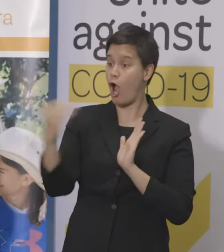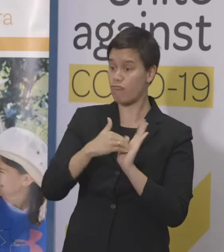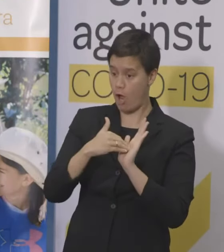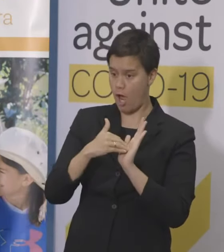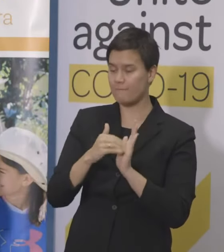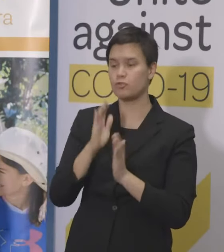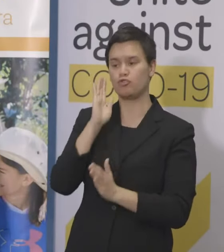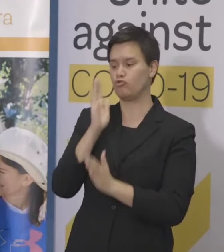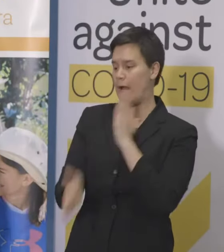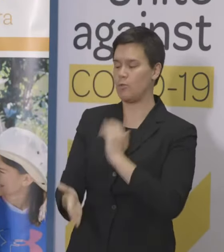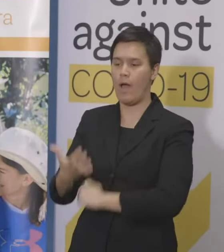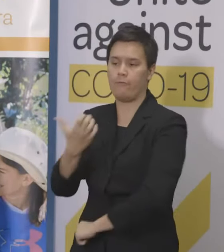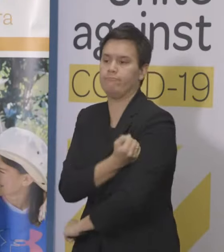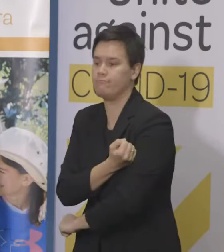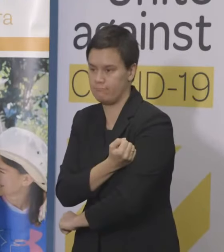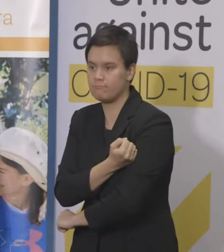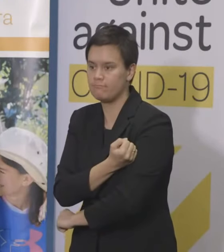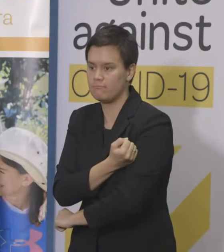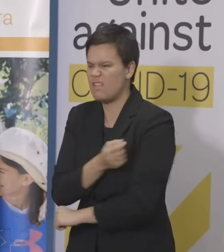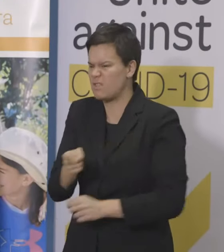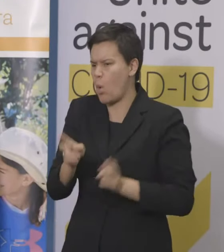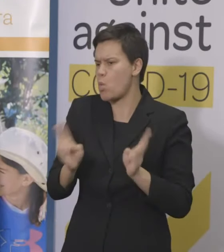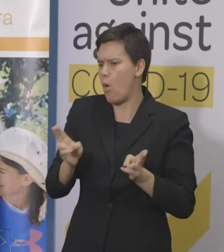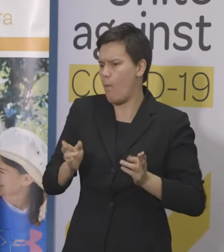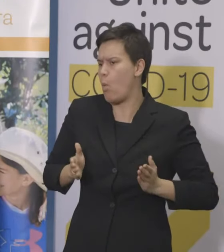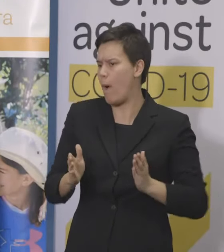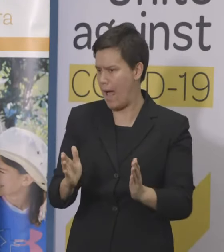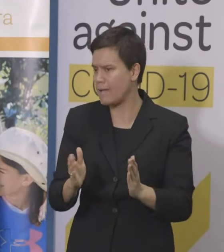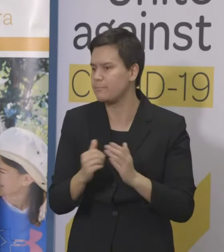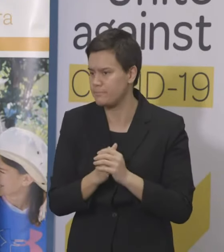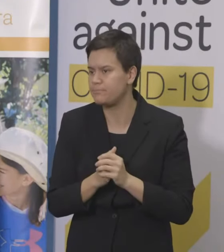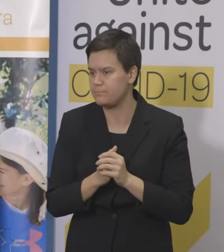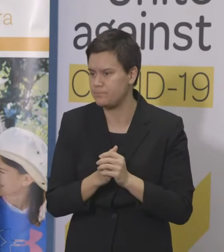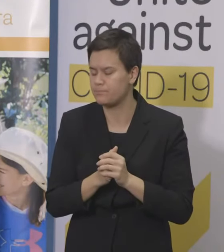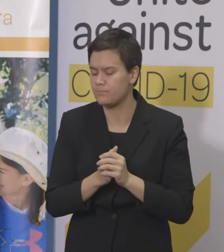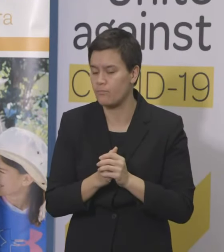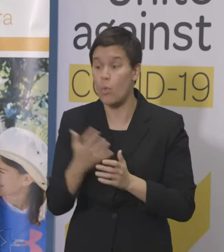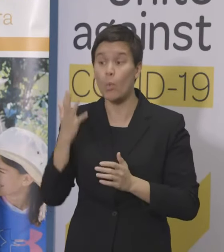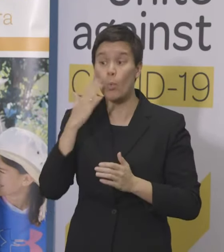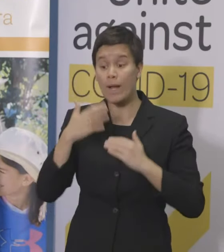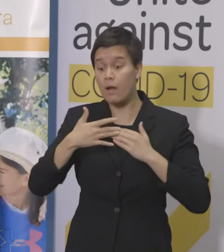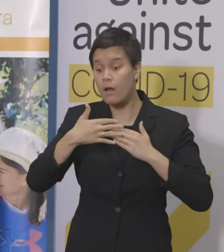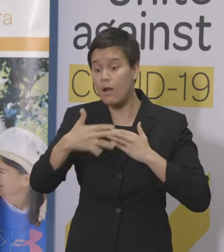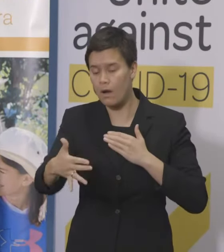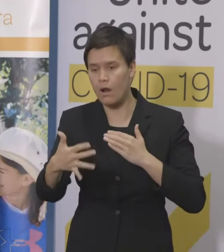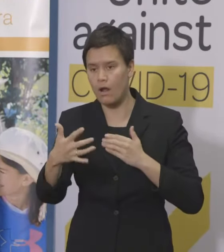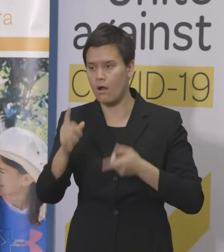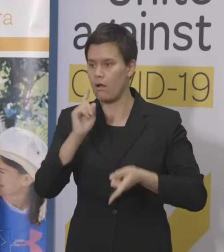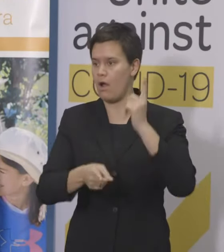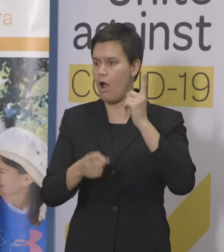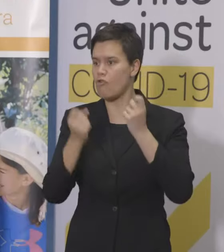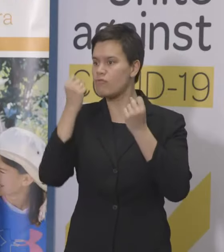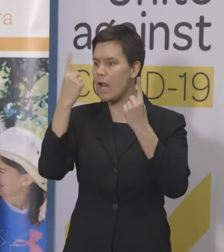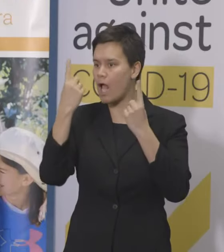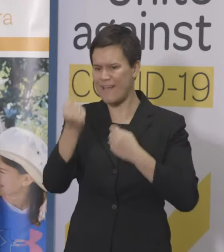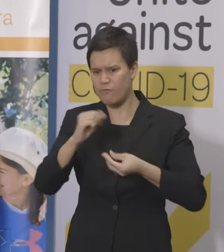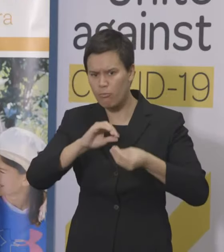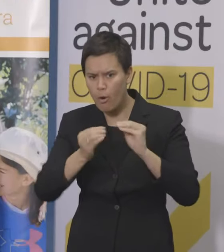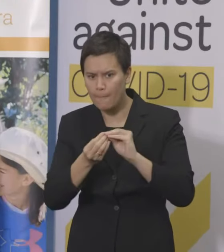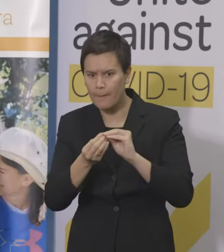basis out from the provider, as they usually were. And as soon as we became aware of the issues